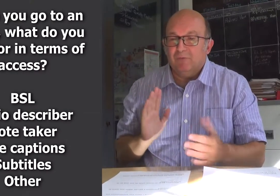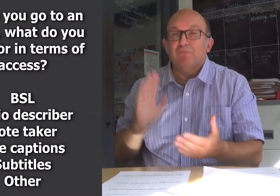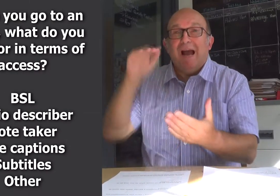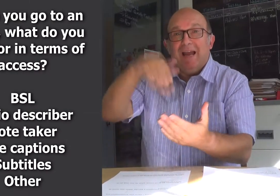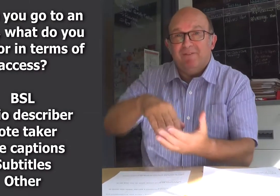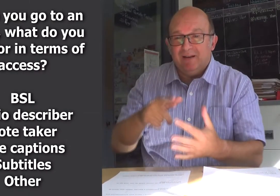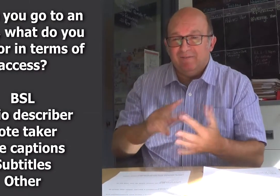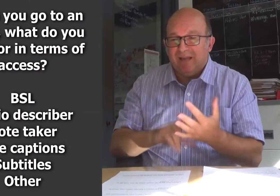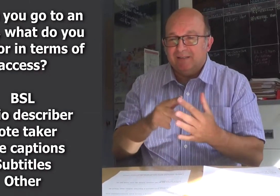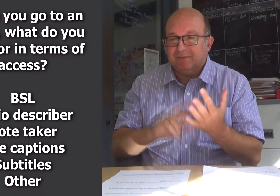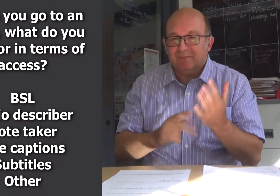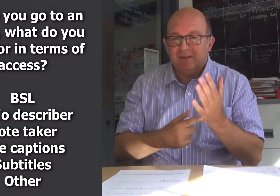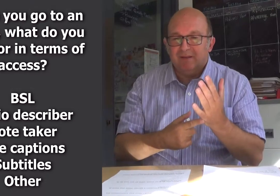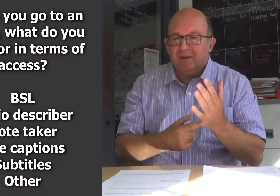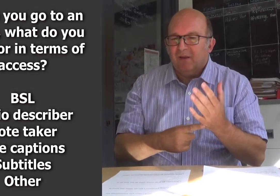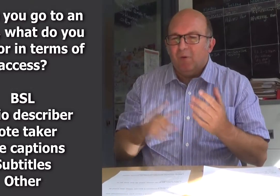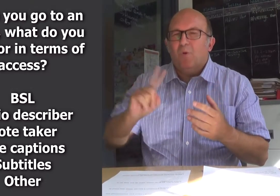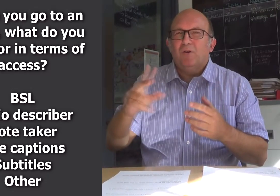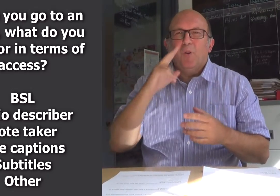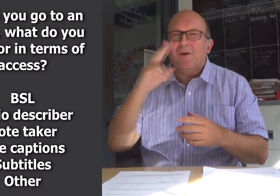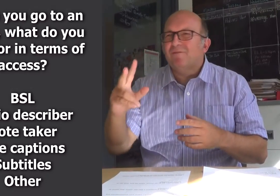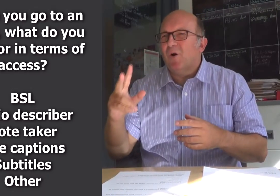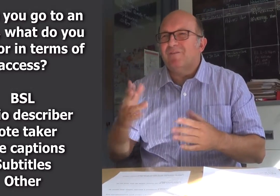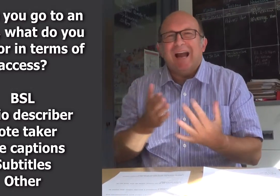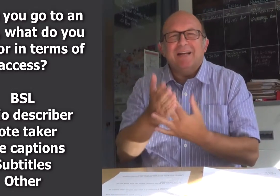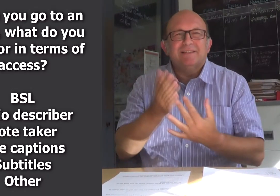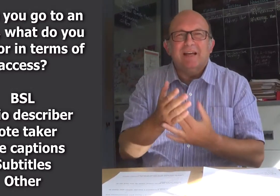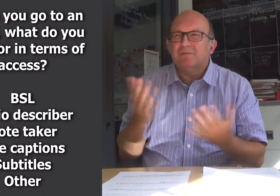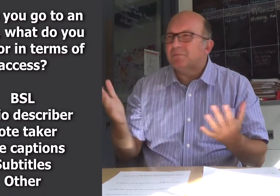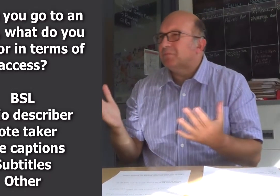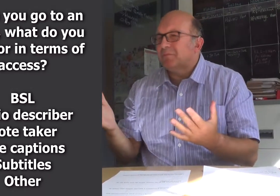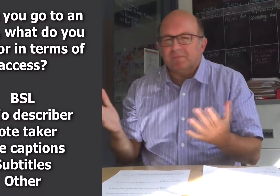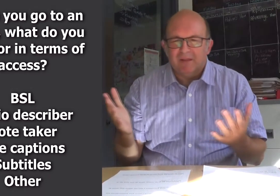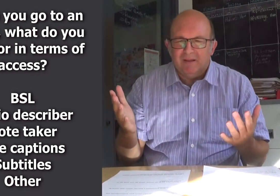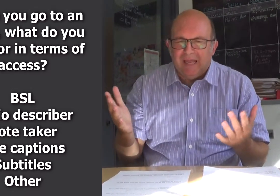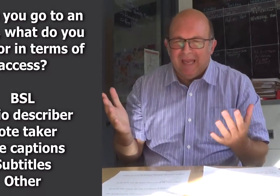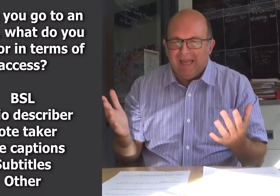When you arrive at the event, what you look for access?